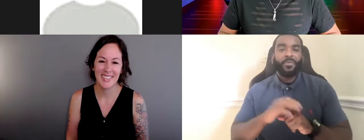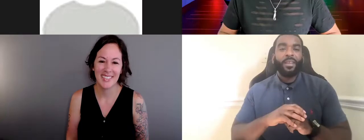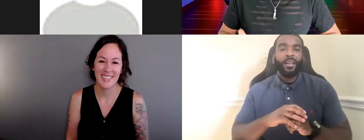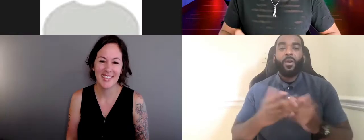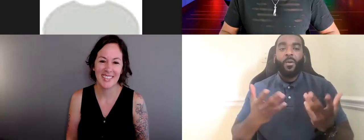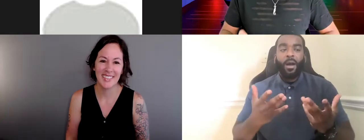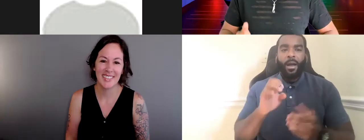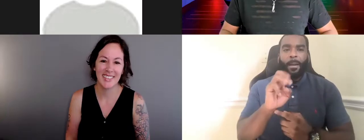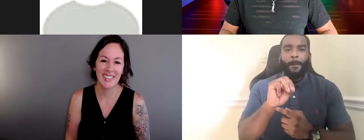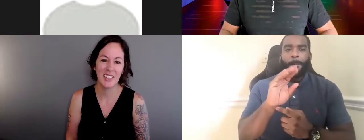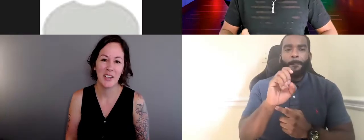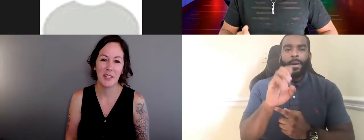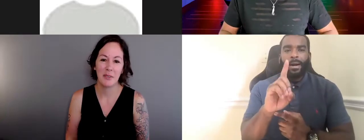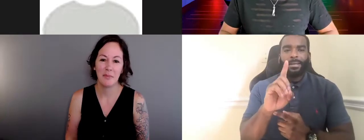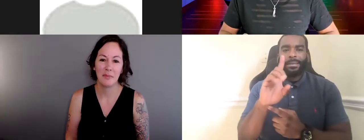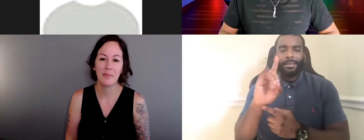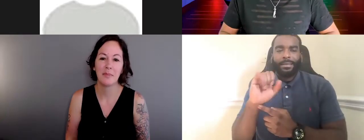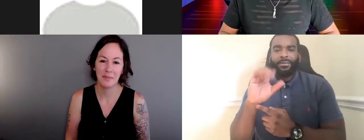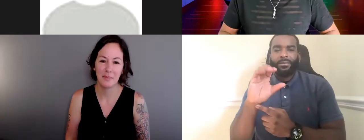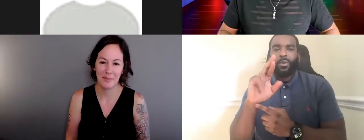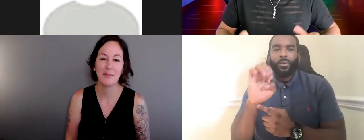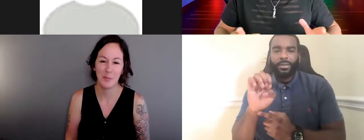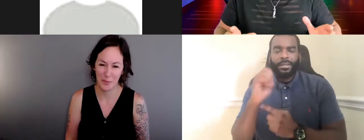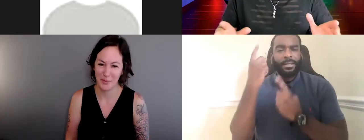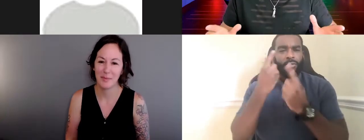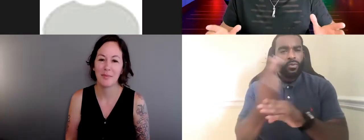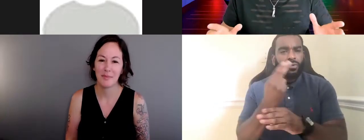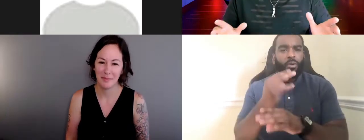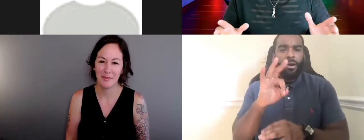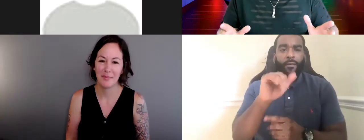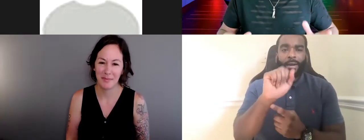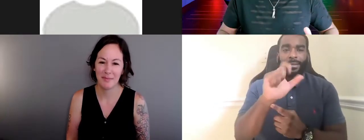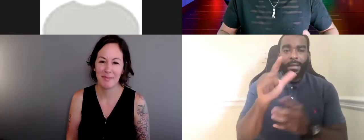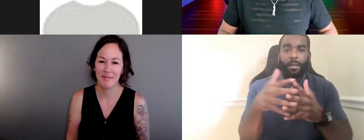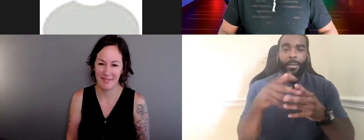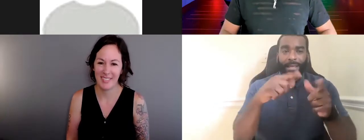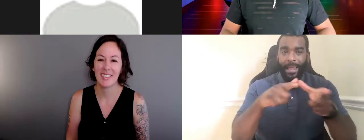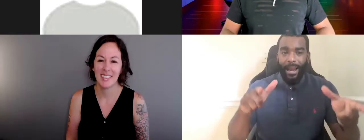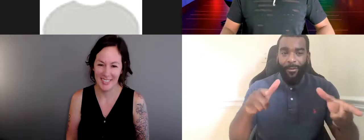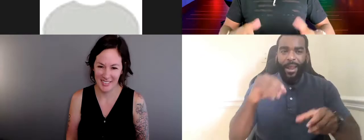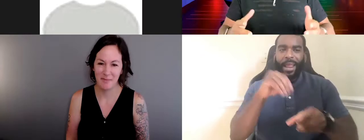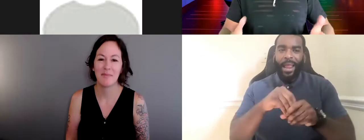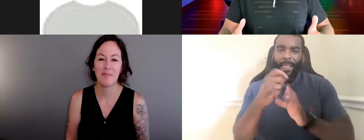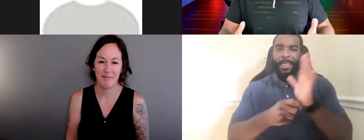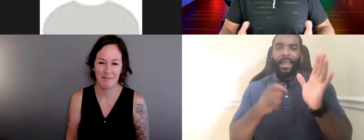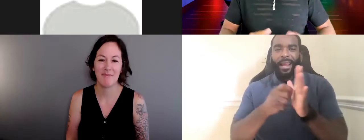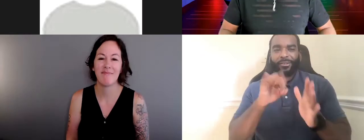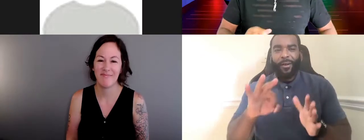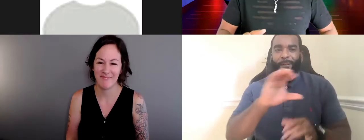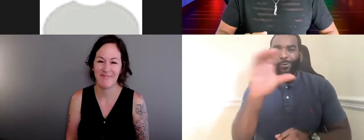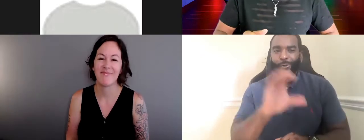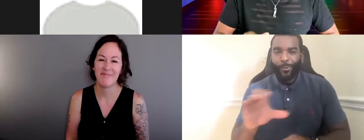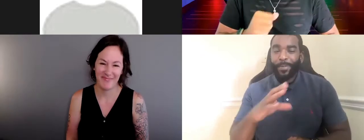Discourse, considering the use of American Sign Language in the age of Zoom. And my guest